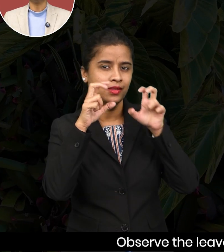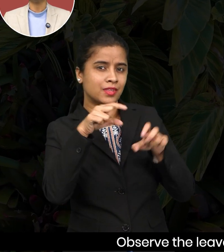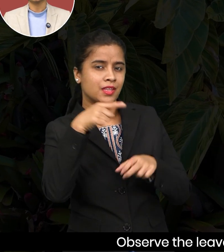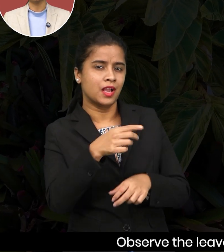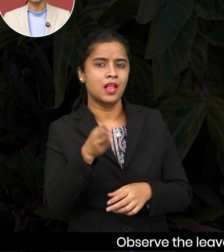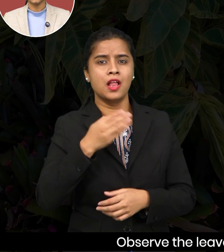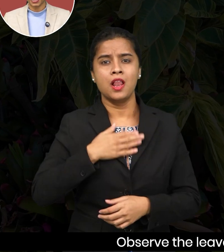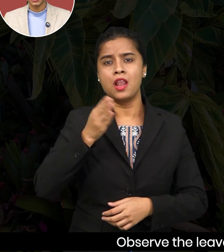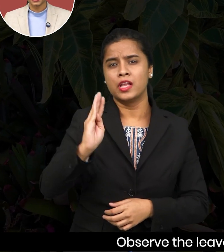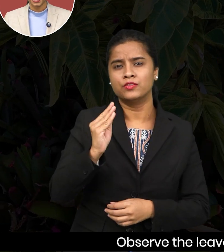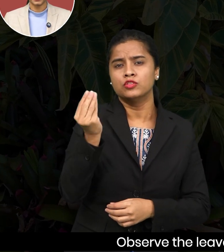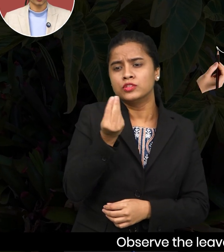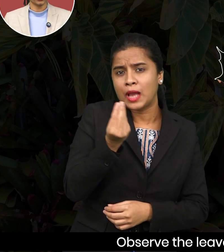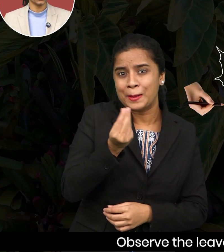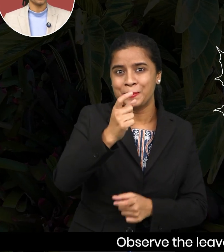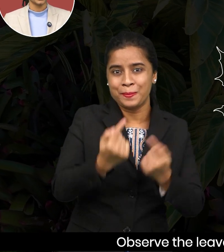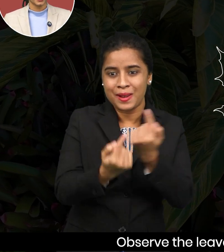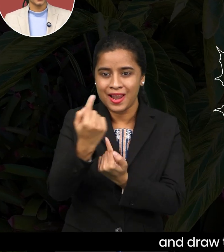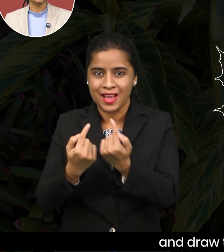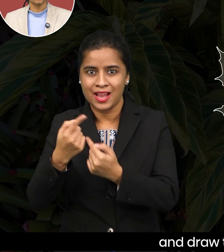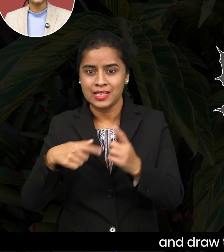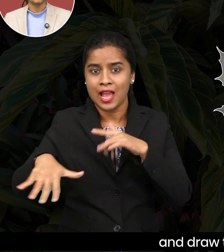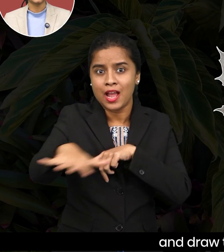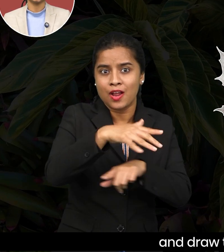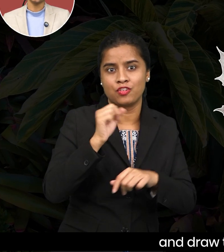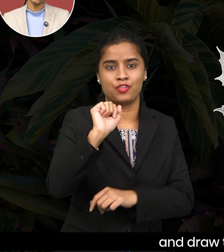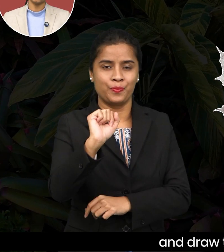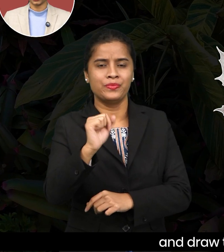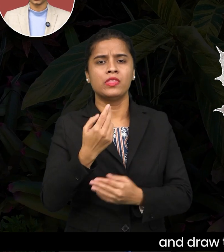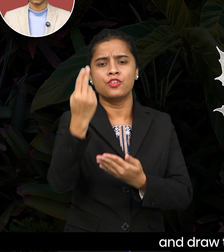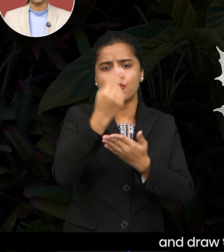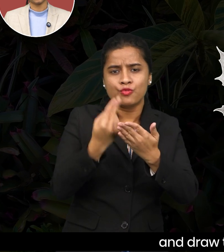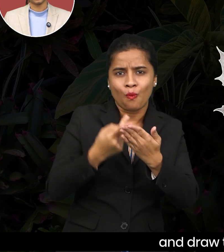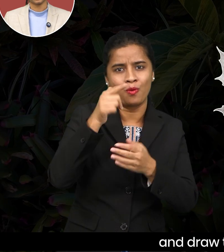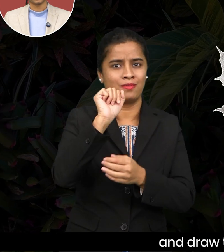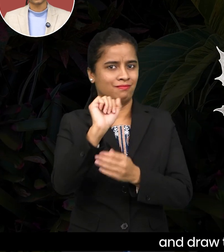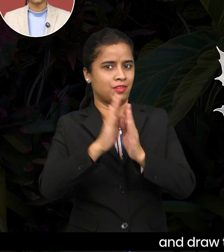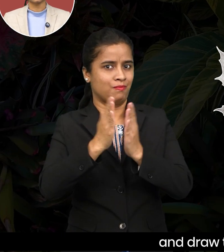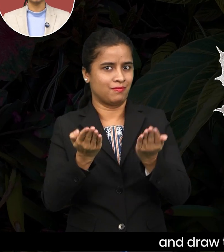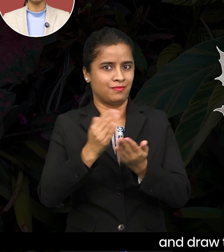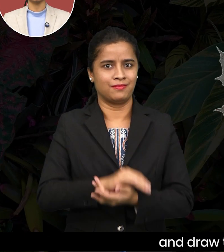Observe the leaves of some plants around you and draw them in your notebook.